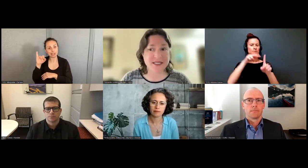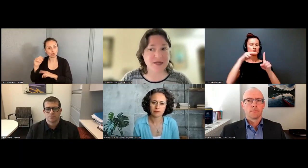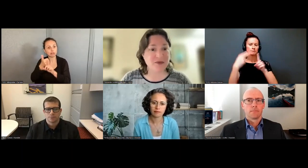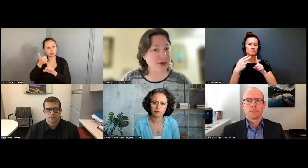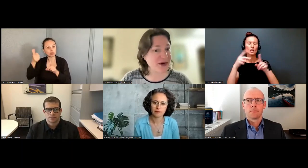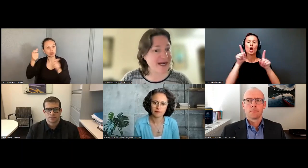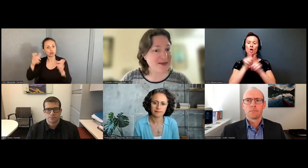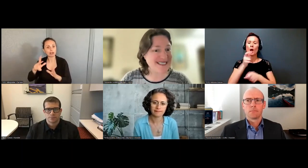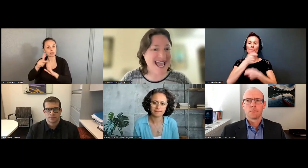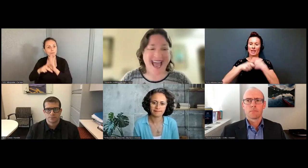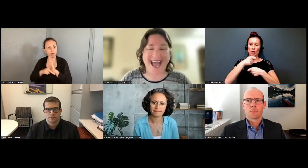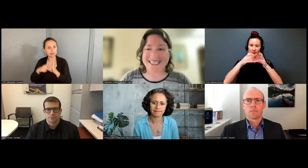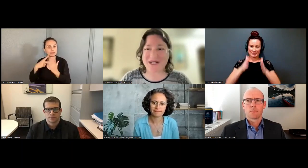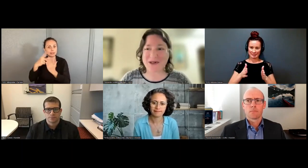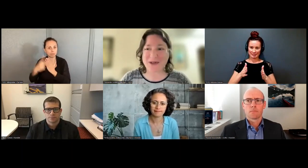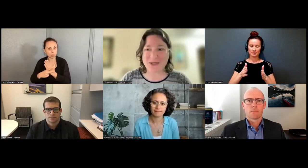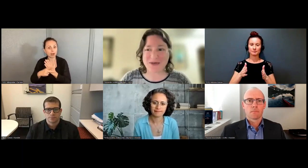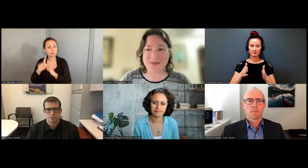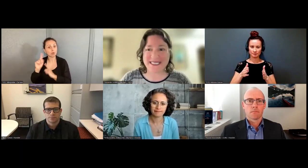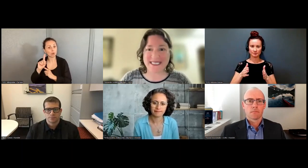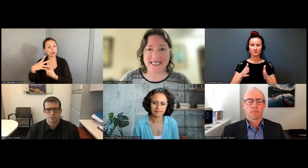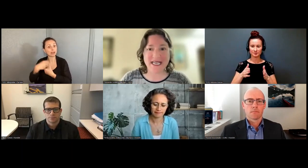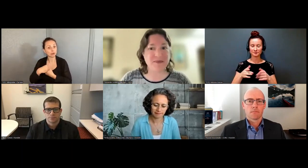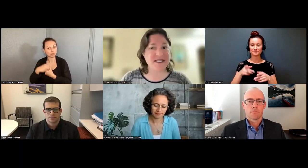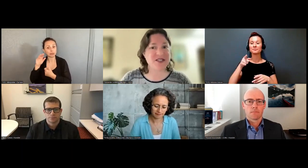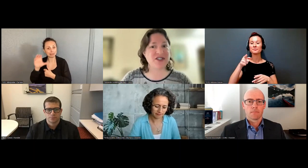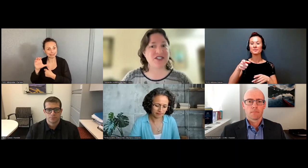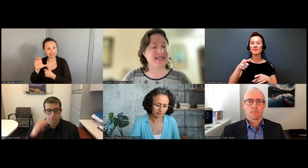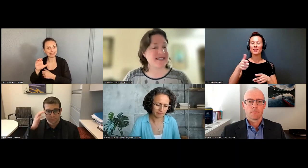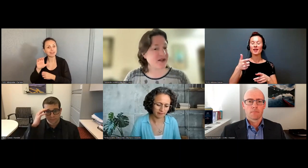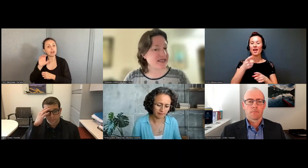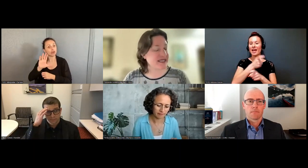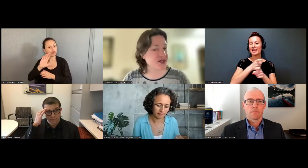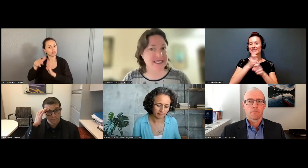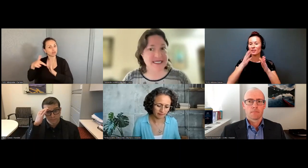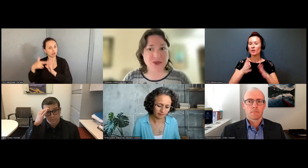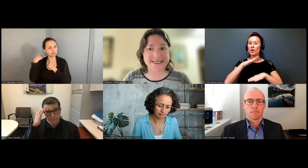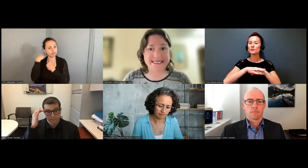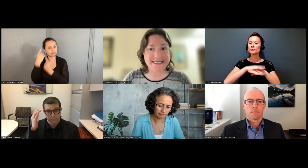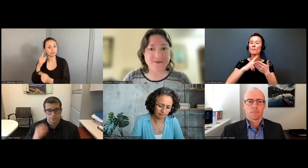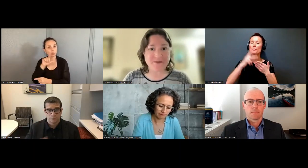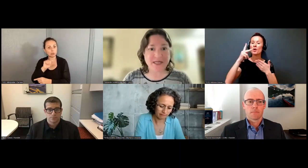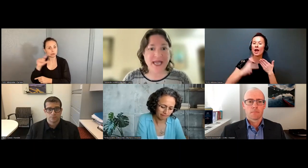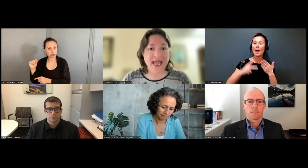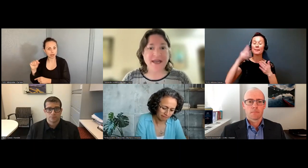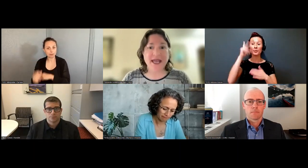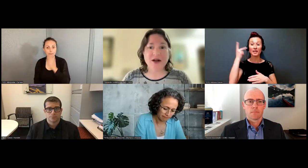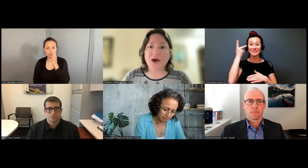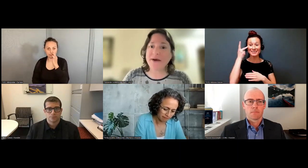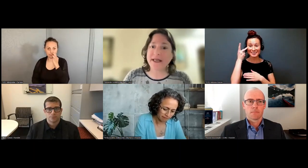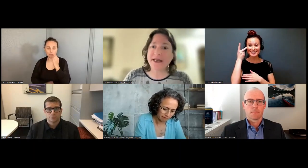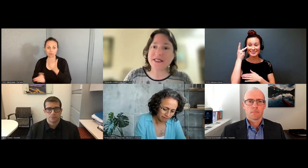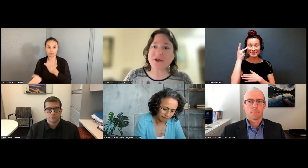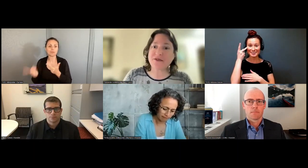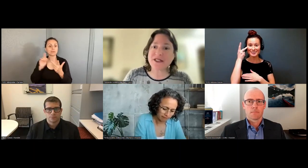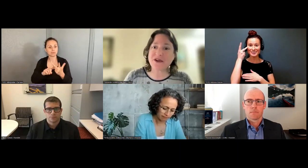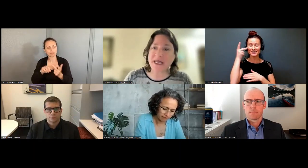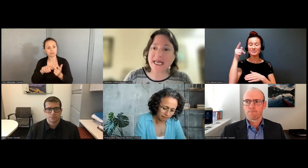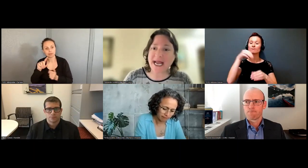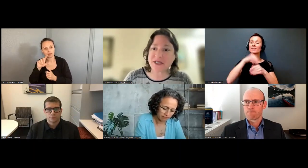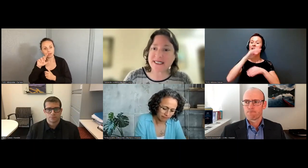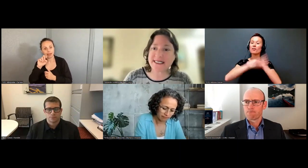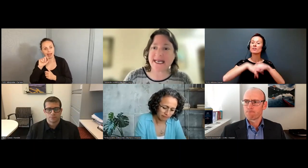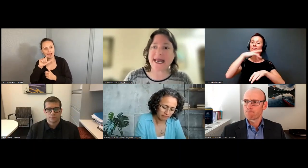Public Policy and Programs at Inclusion BC, a position she has held since 2020. And Ayel Cohen is a